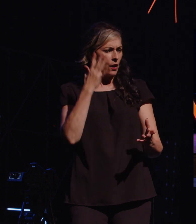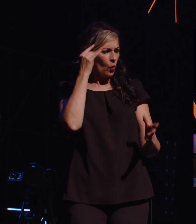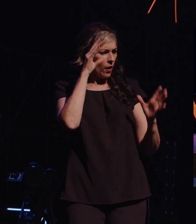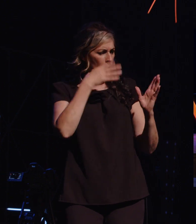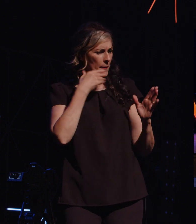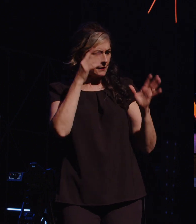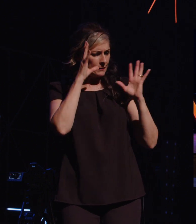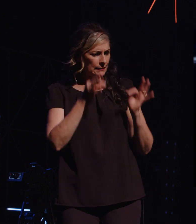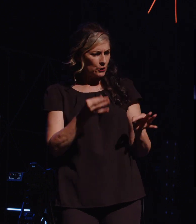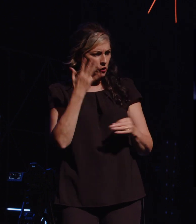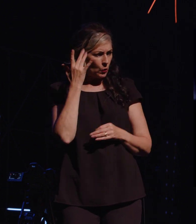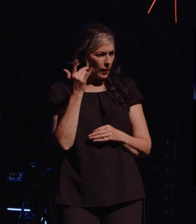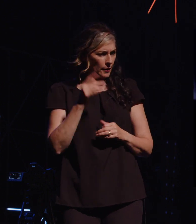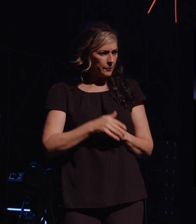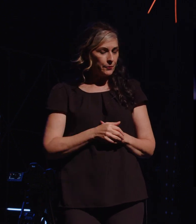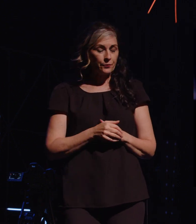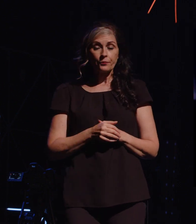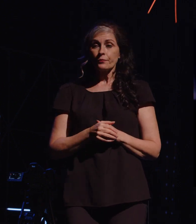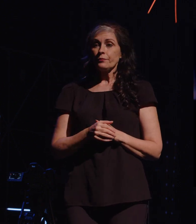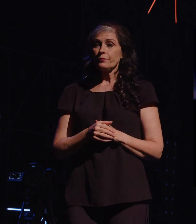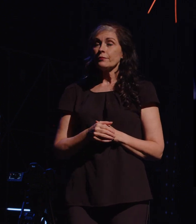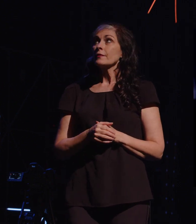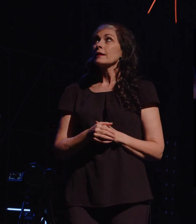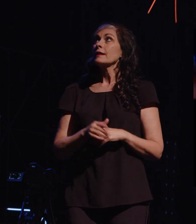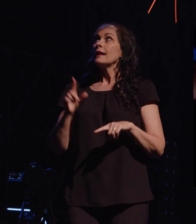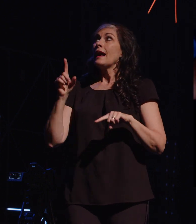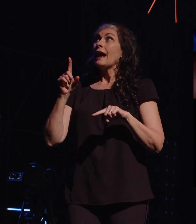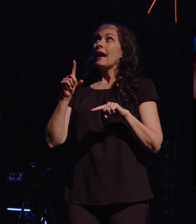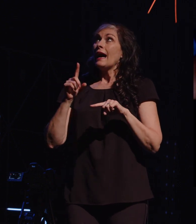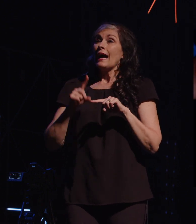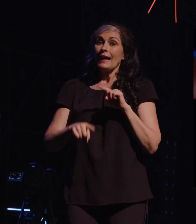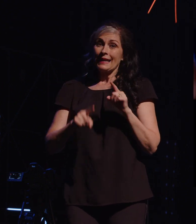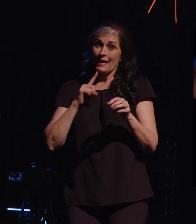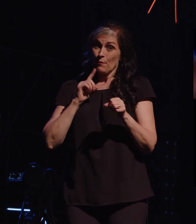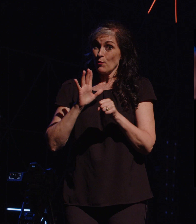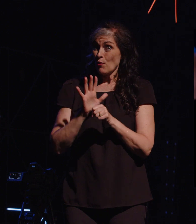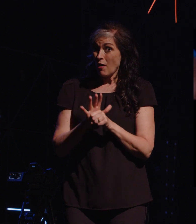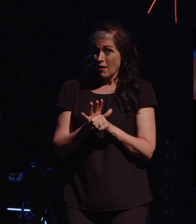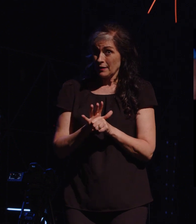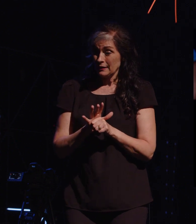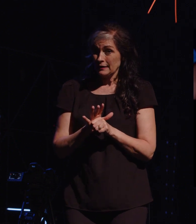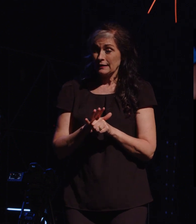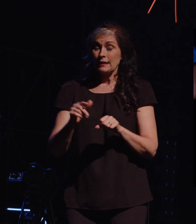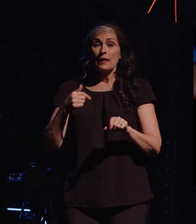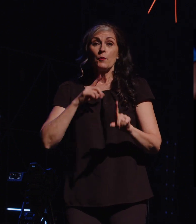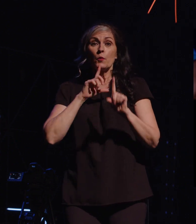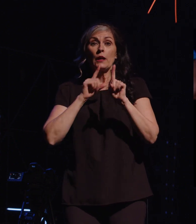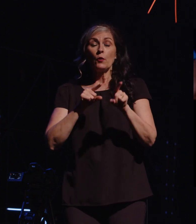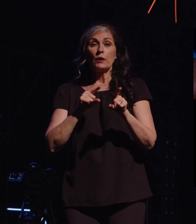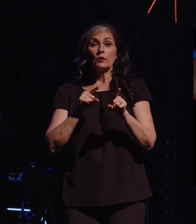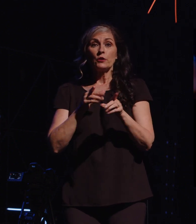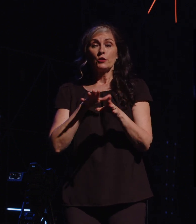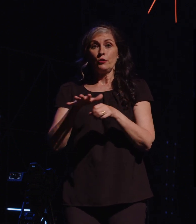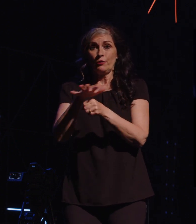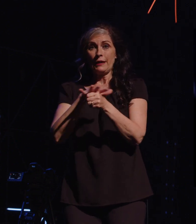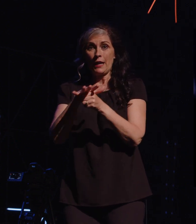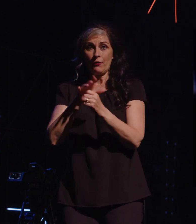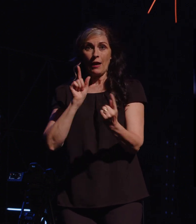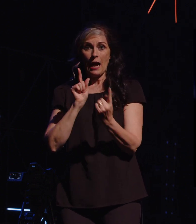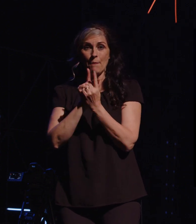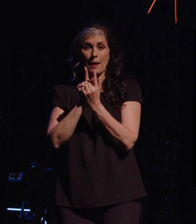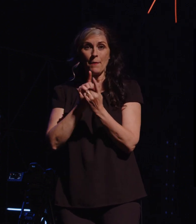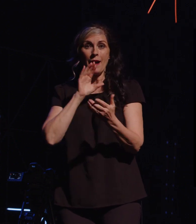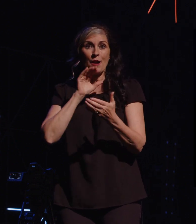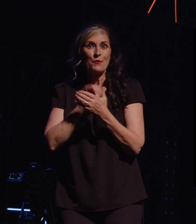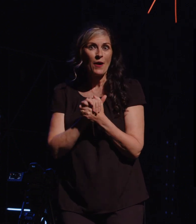of your life? All right, so I can't promise this, but when I went to the mission field, I met my spouse.